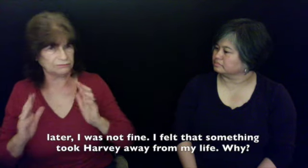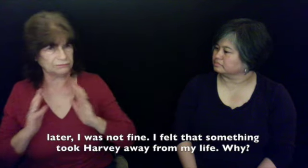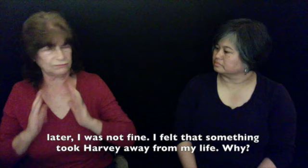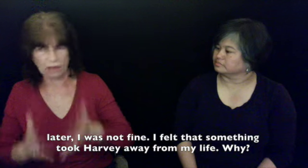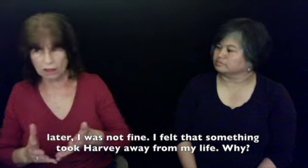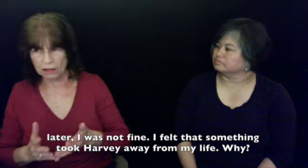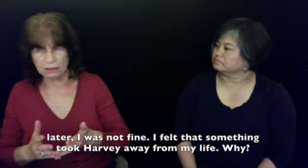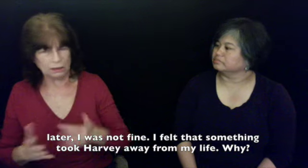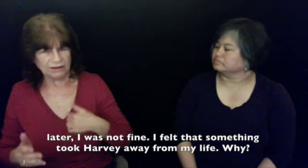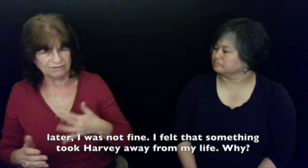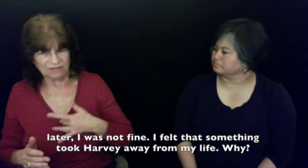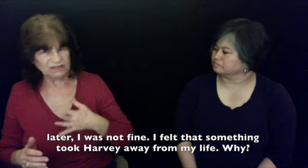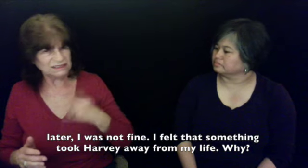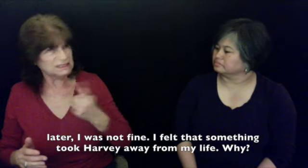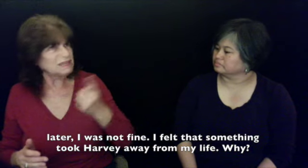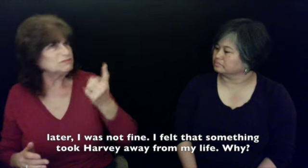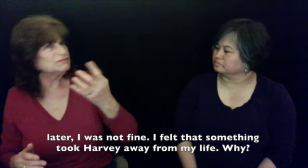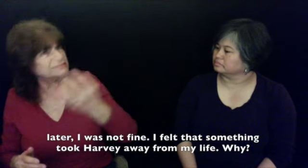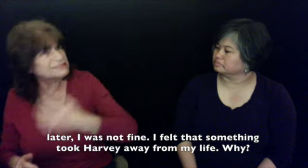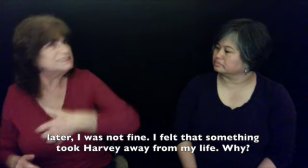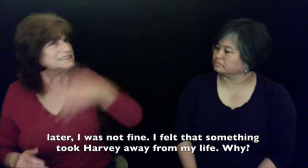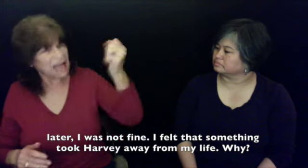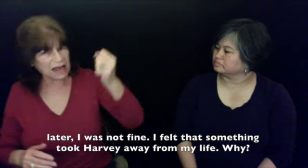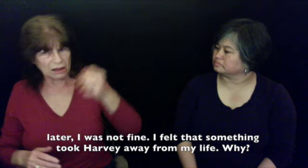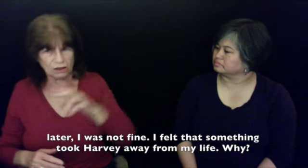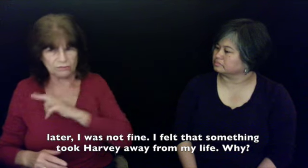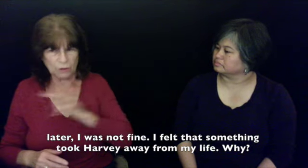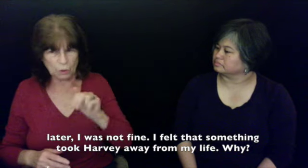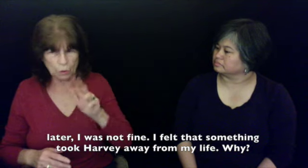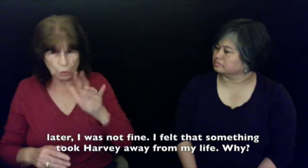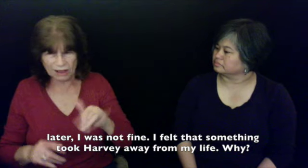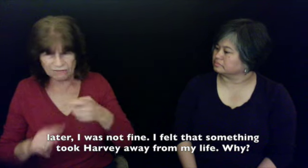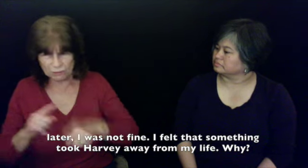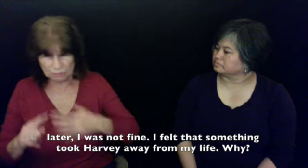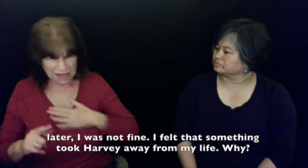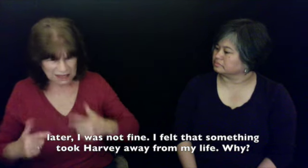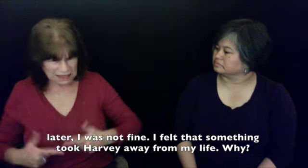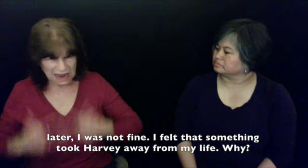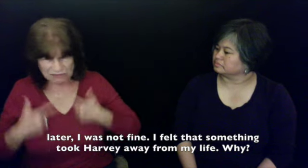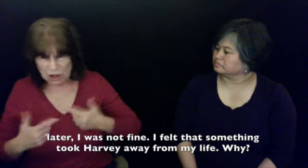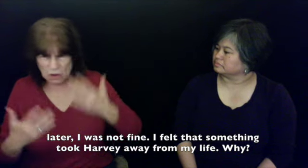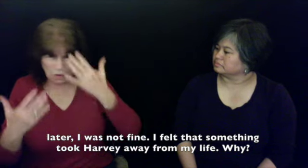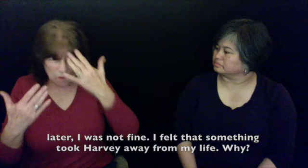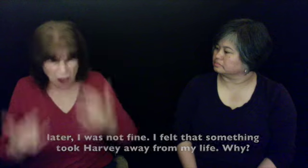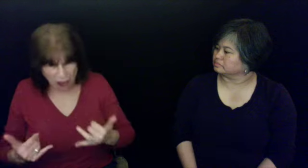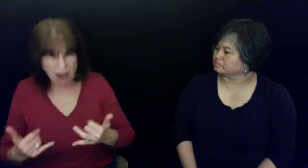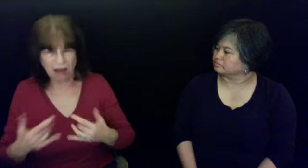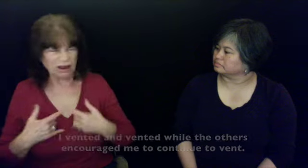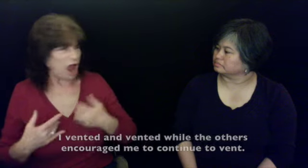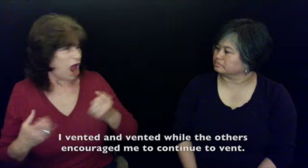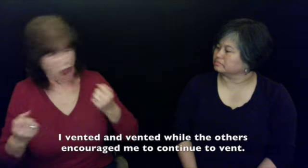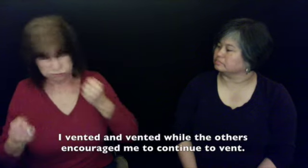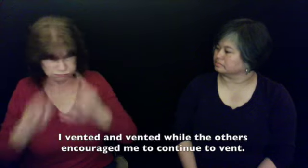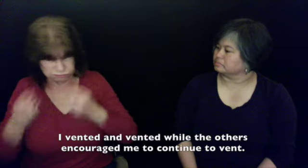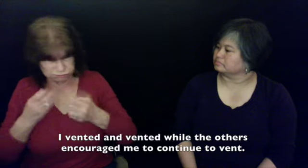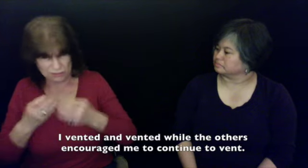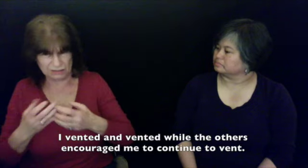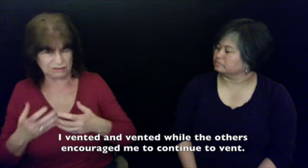Later, I was not fine, and I felt that something took Harvey away from my life. Why? I vented